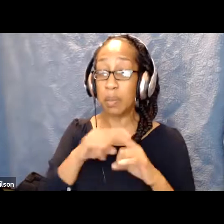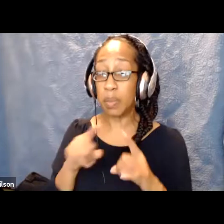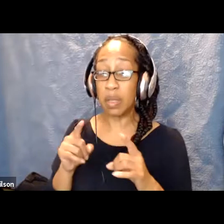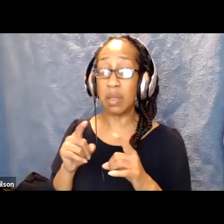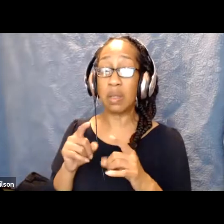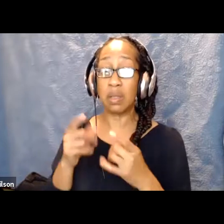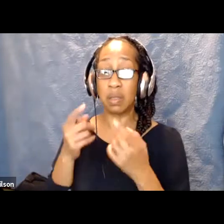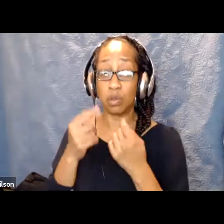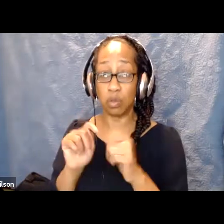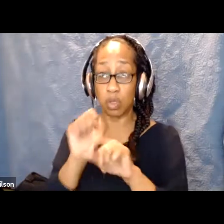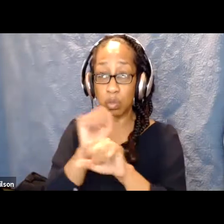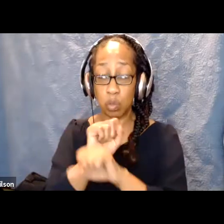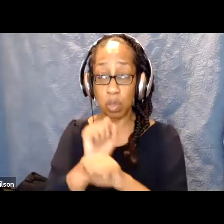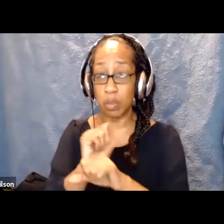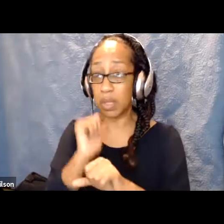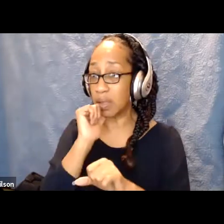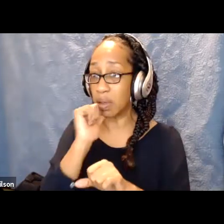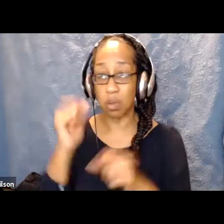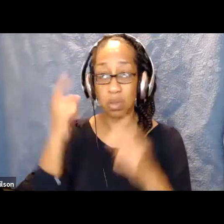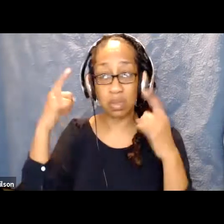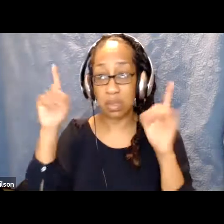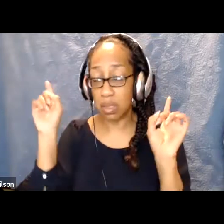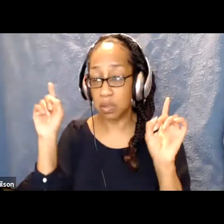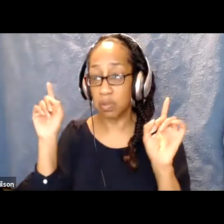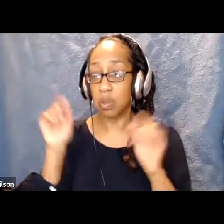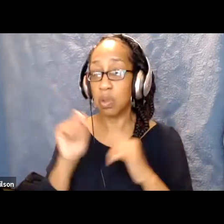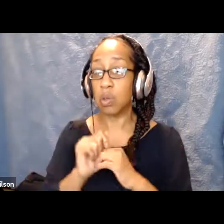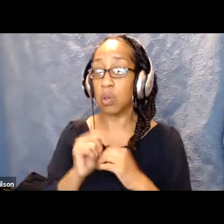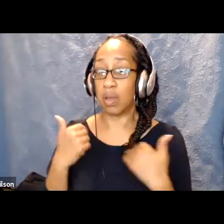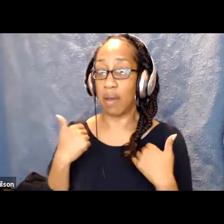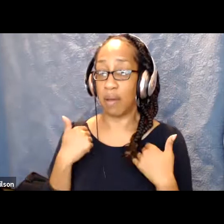employment through an individualized plan for employment,